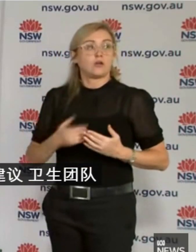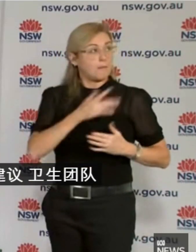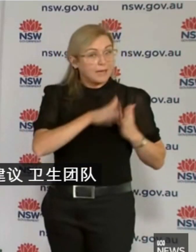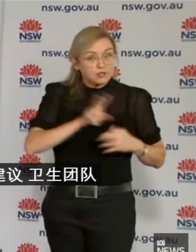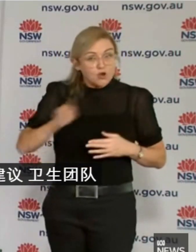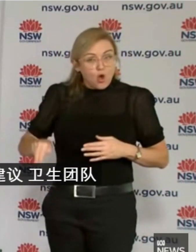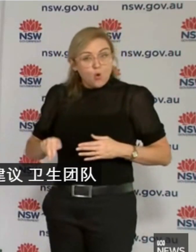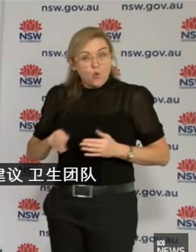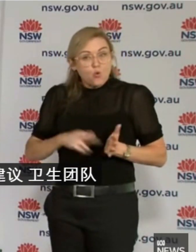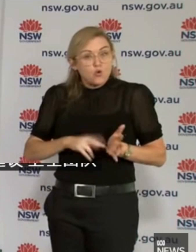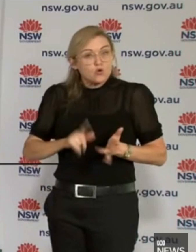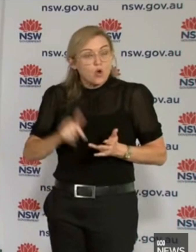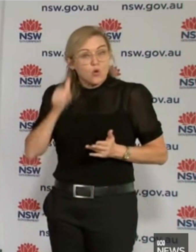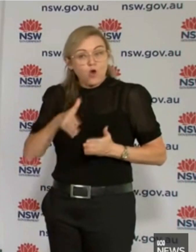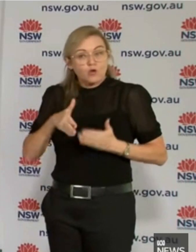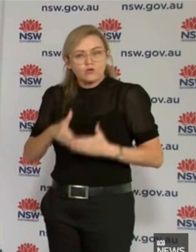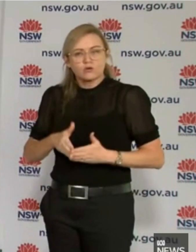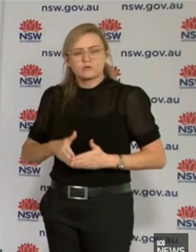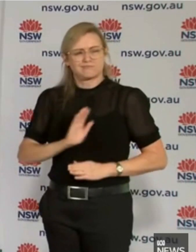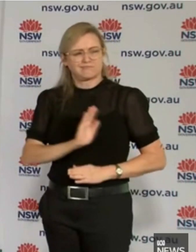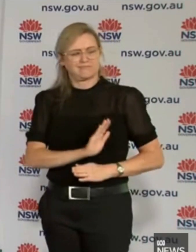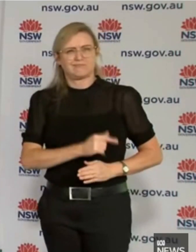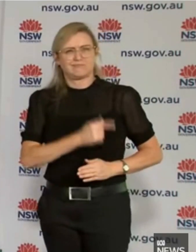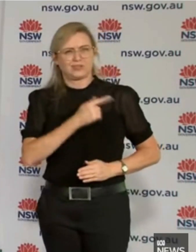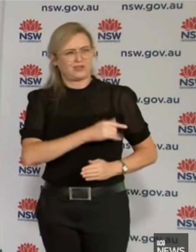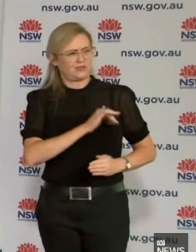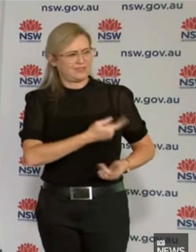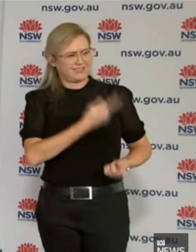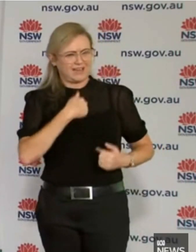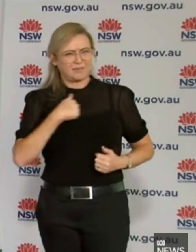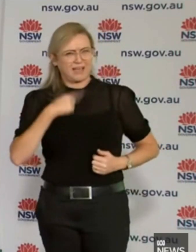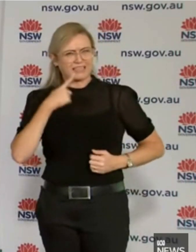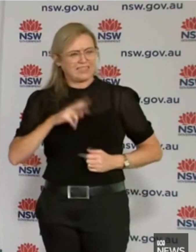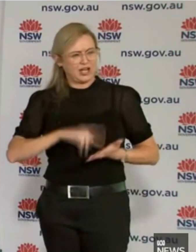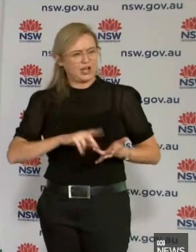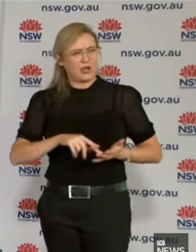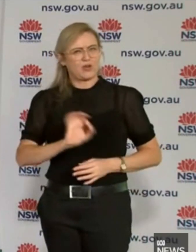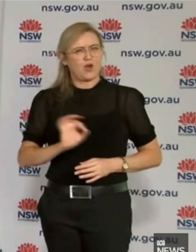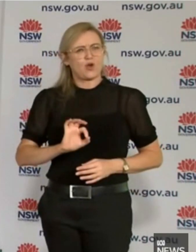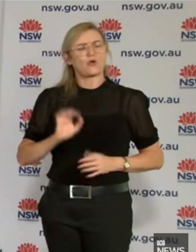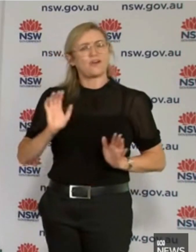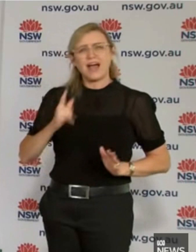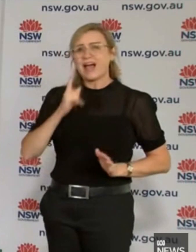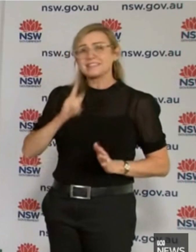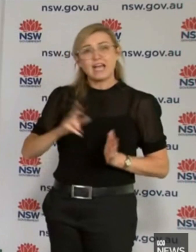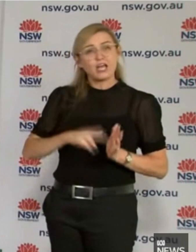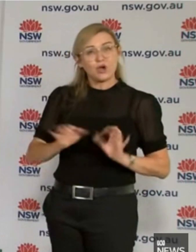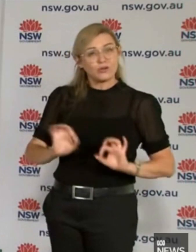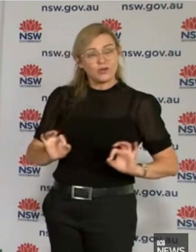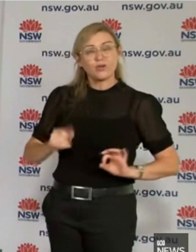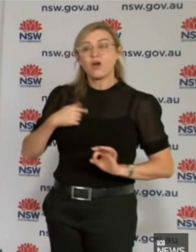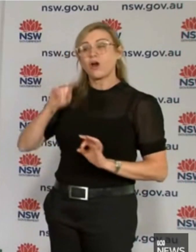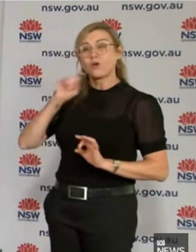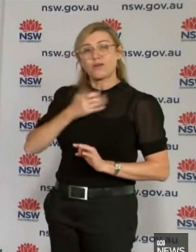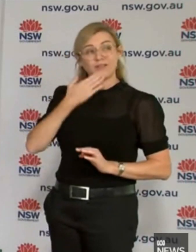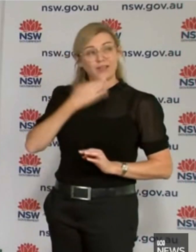that's... Getting better at putting words in my mouth, Alex. The answer is it's up for obviously discussion, and I won't have words put in my mouth. But